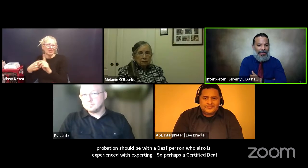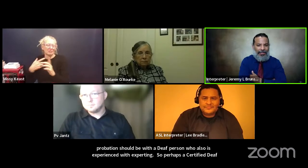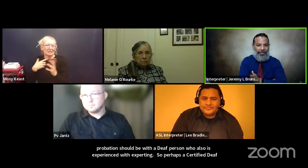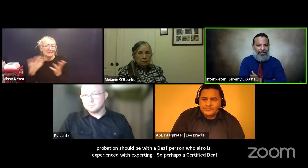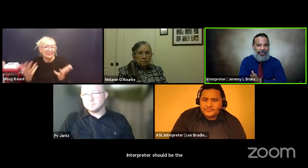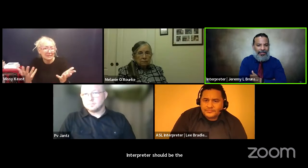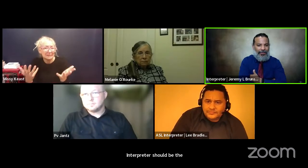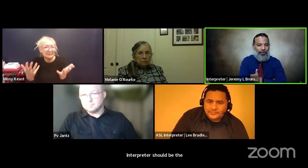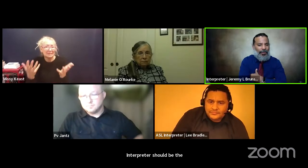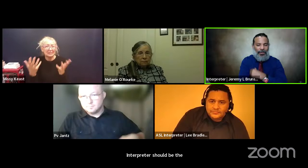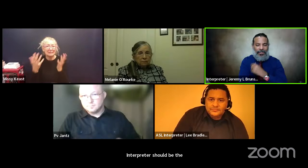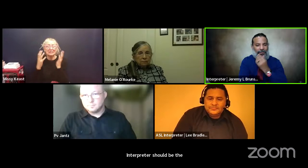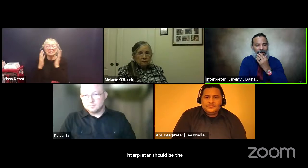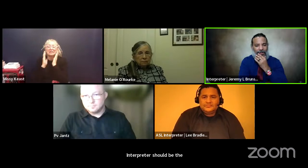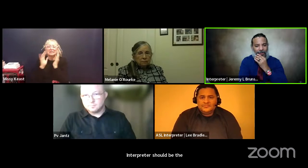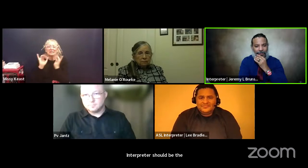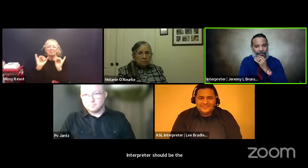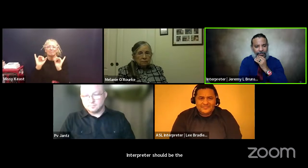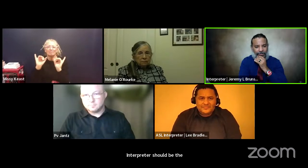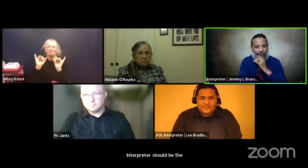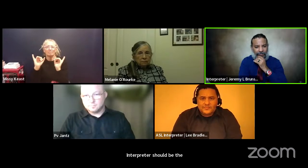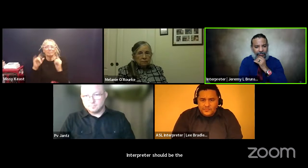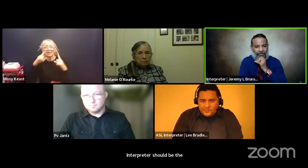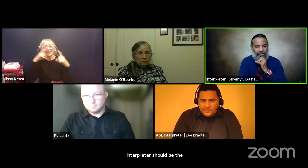than that, more than once a month.